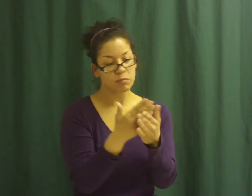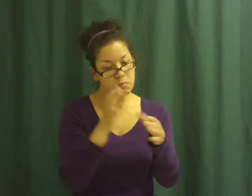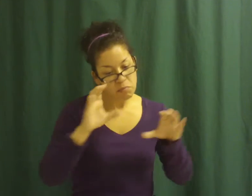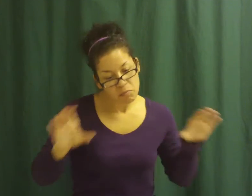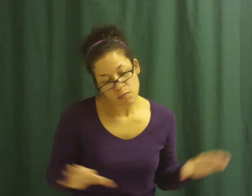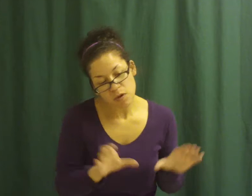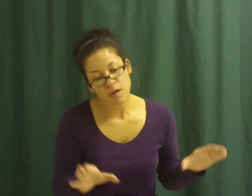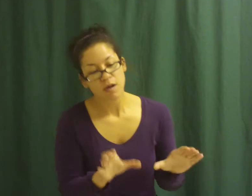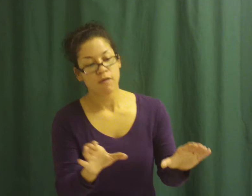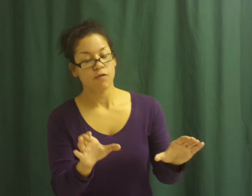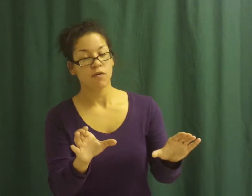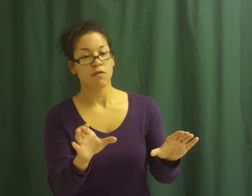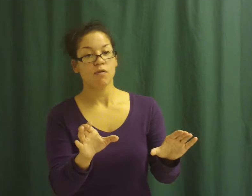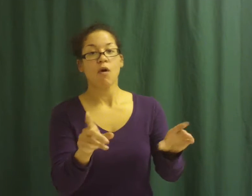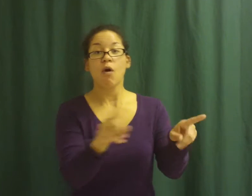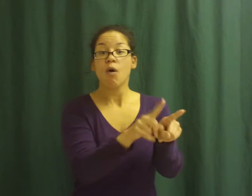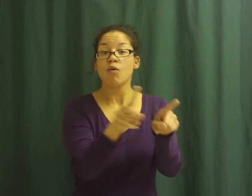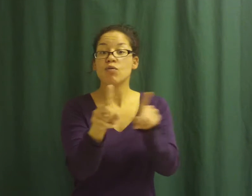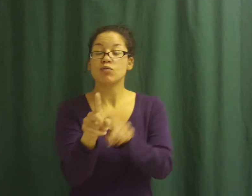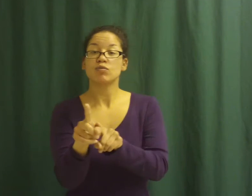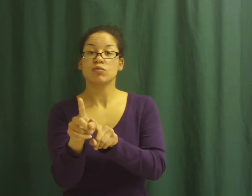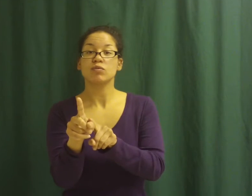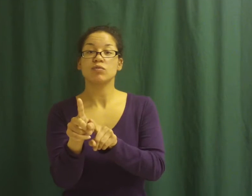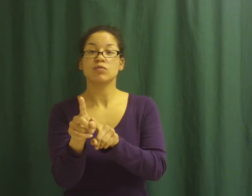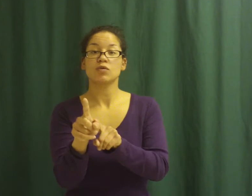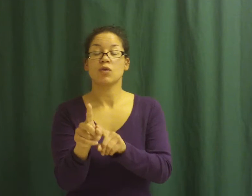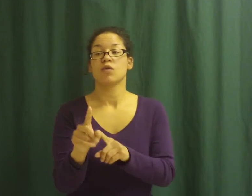Bush's second inaugural address.